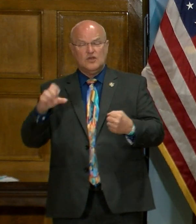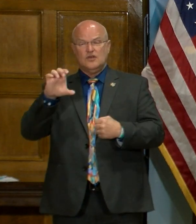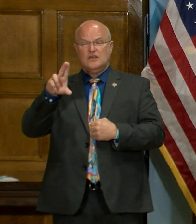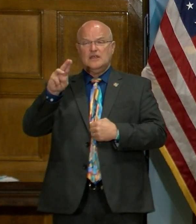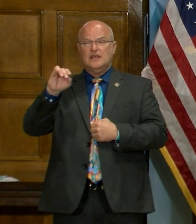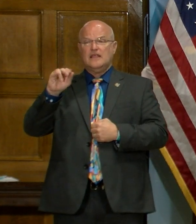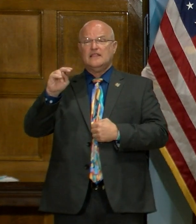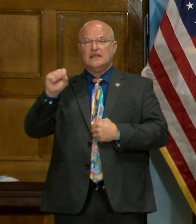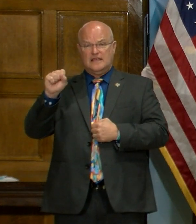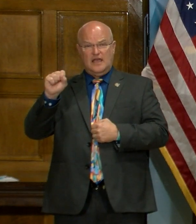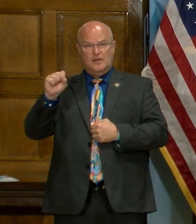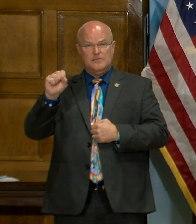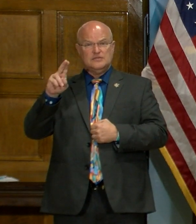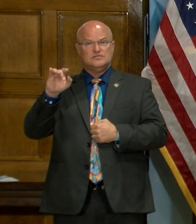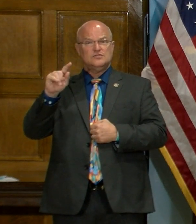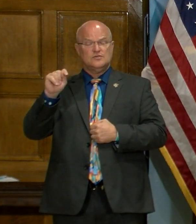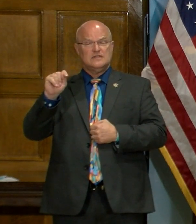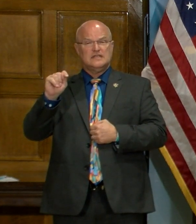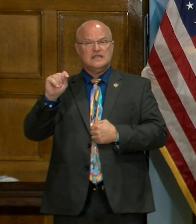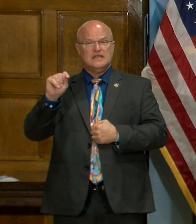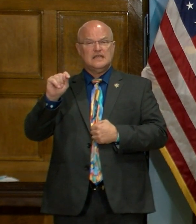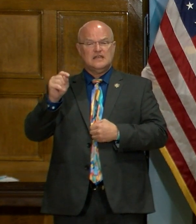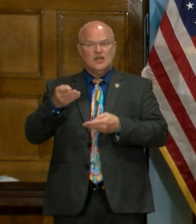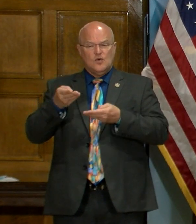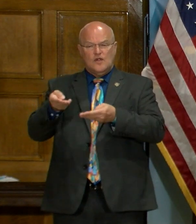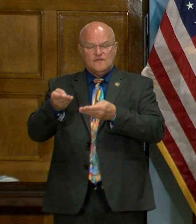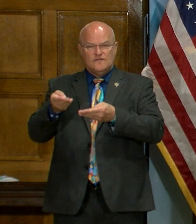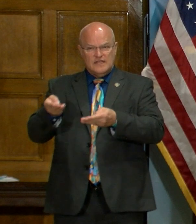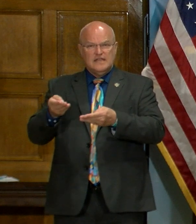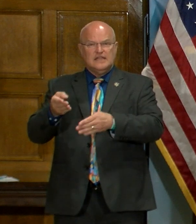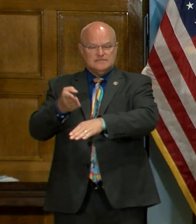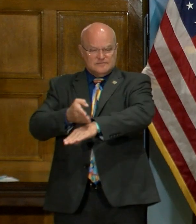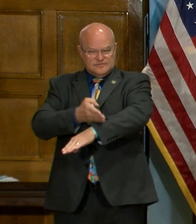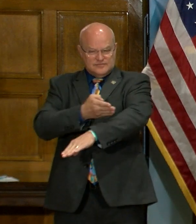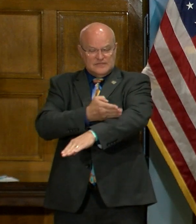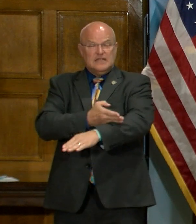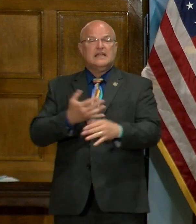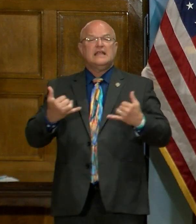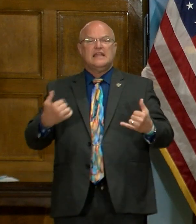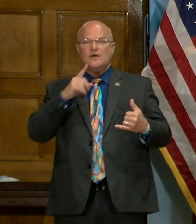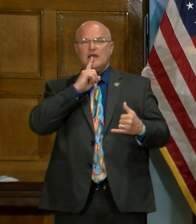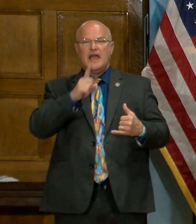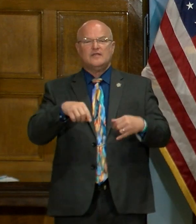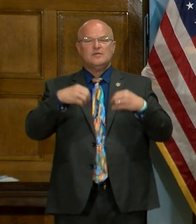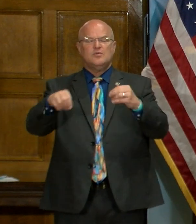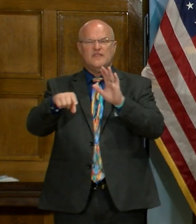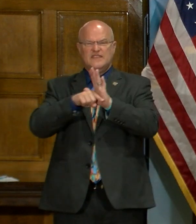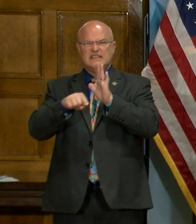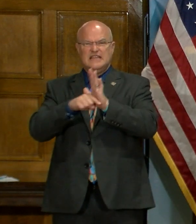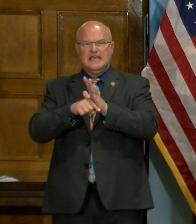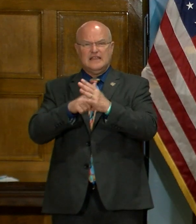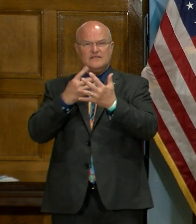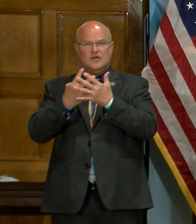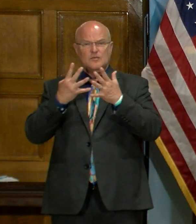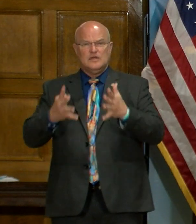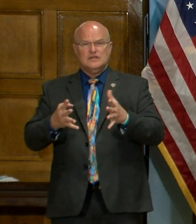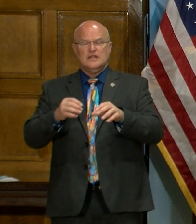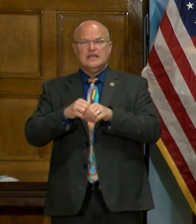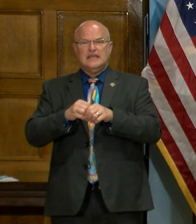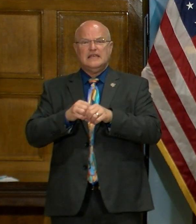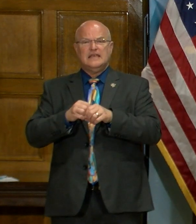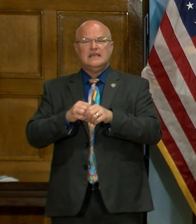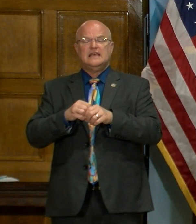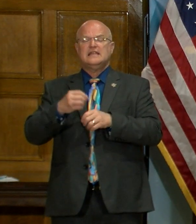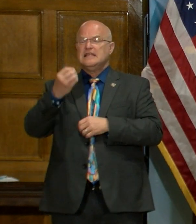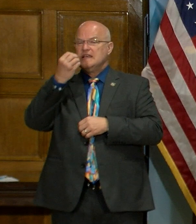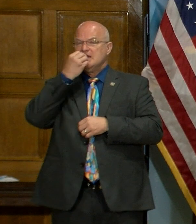Cummins unit, our feeding of our inmates is getting better because now we could actually put the negative inmates in the chow